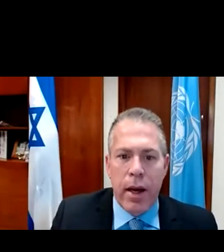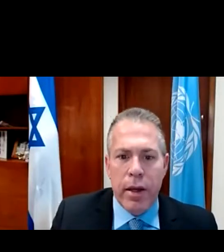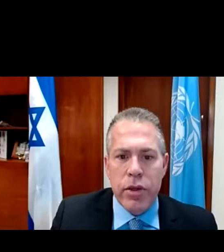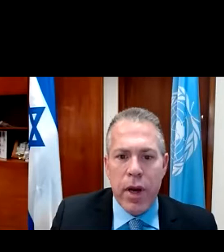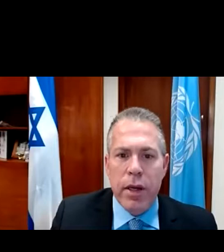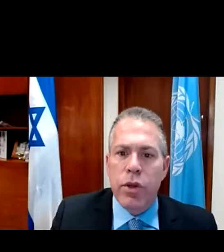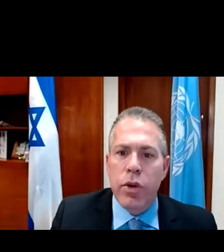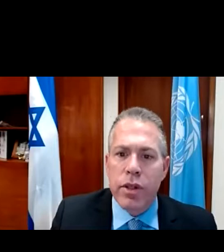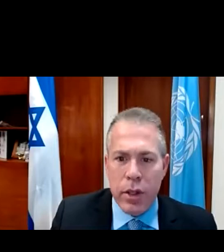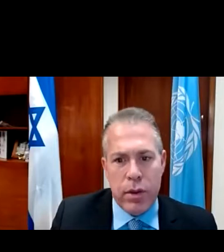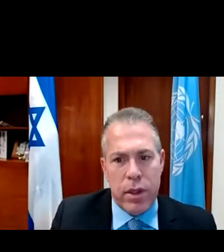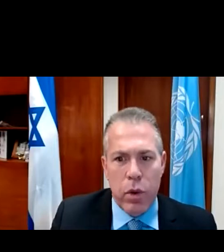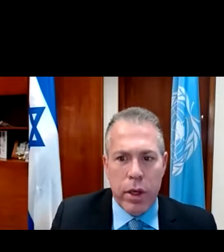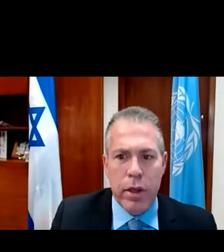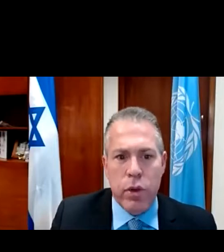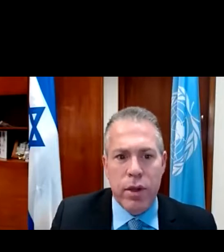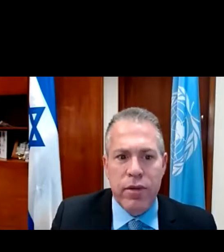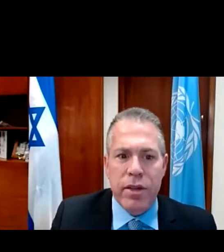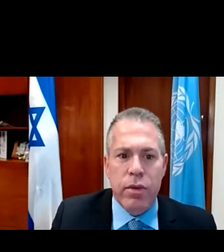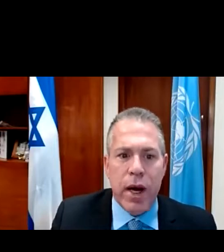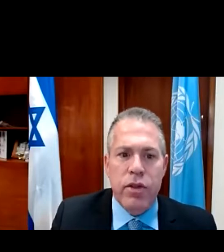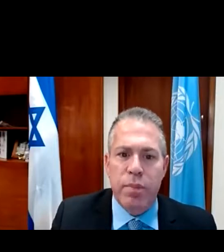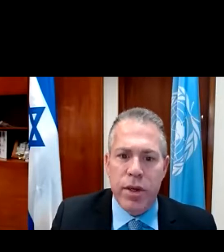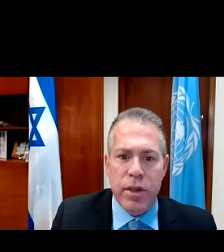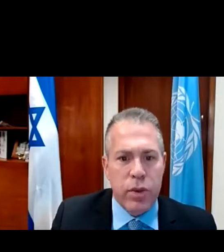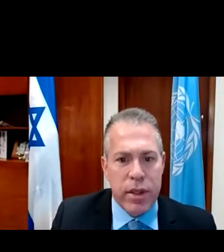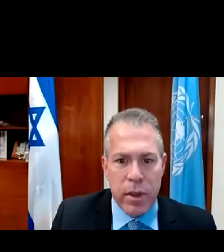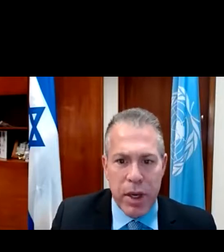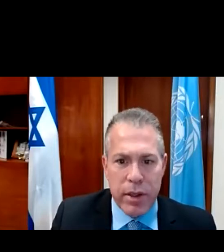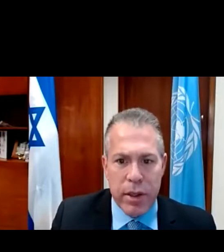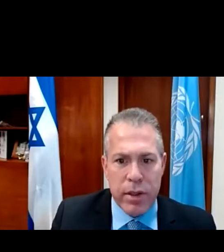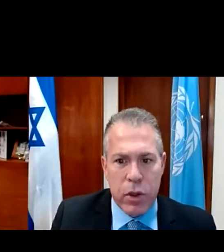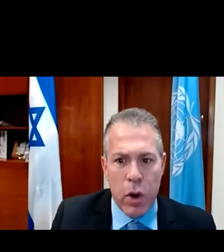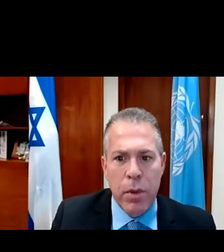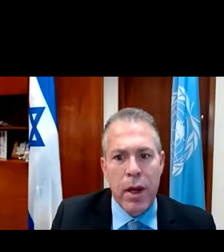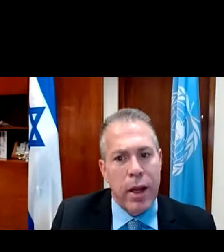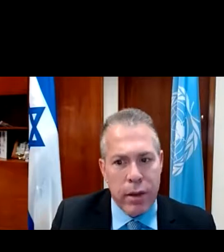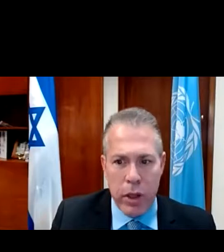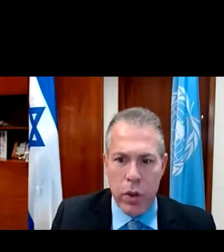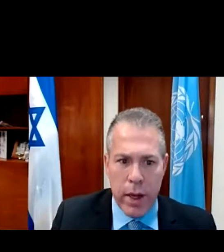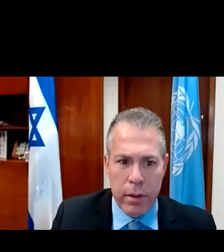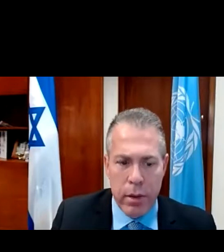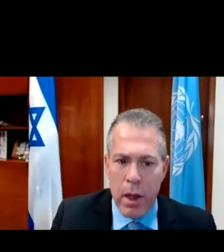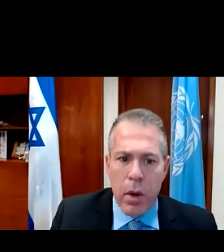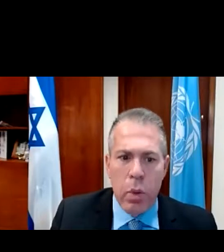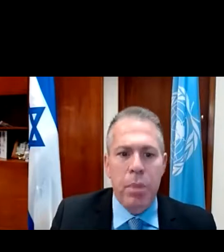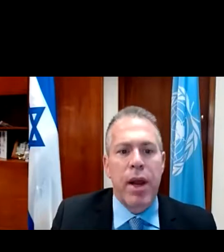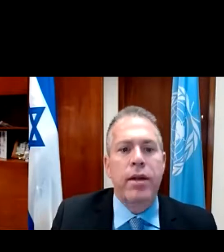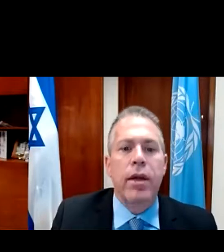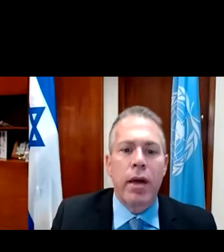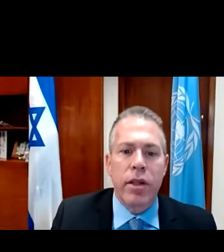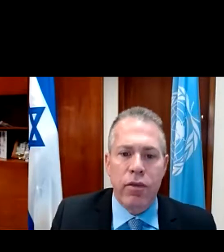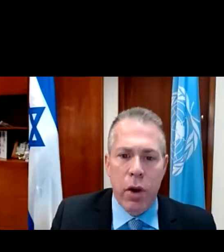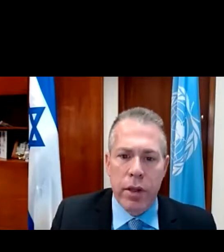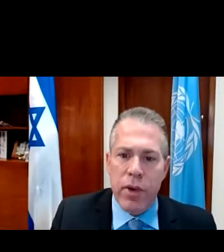Odelia, Israel is continuously working to advance the rights of persons with disabilities at home and at the UN. We played